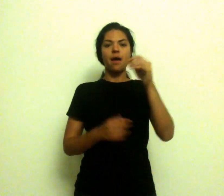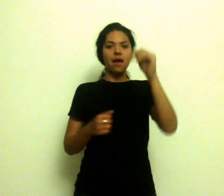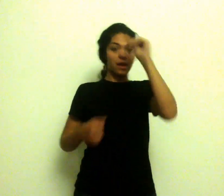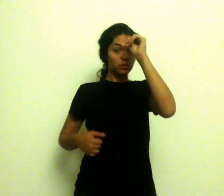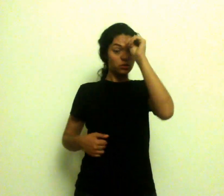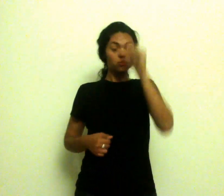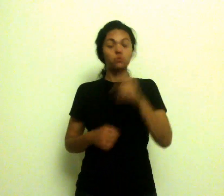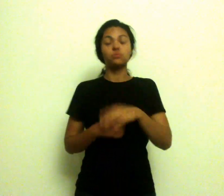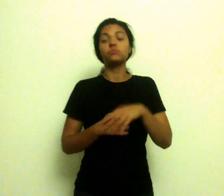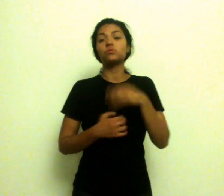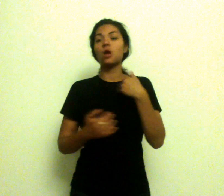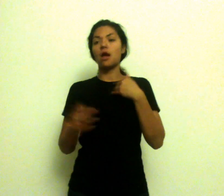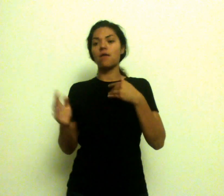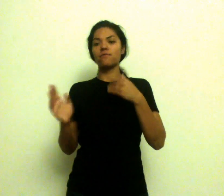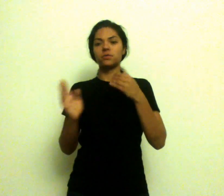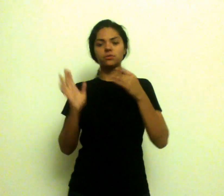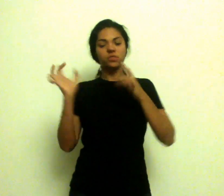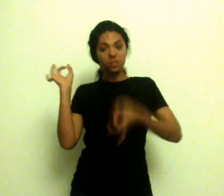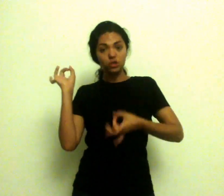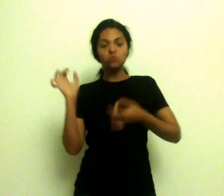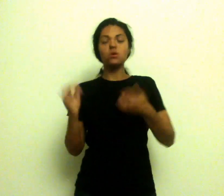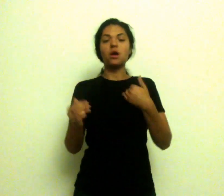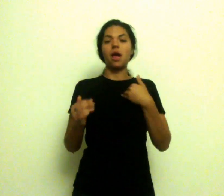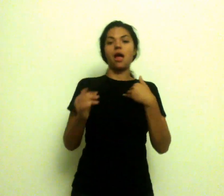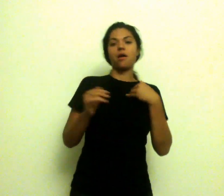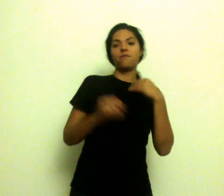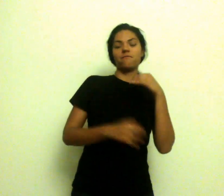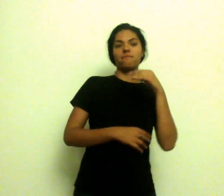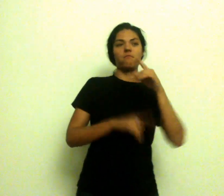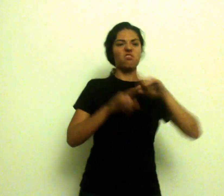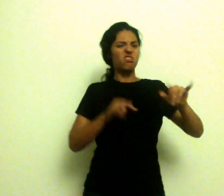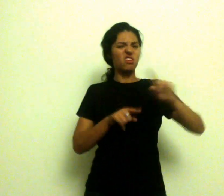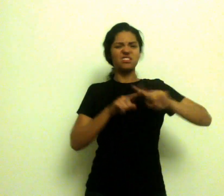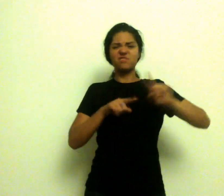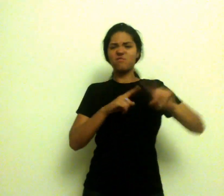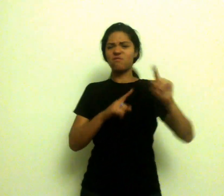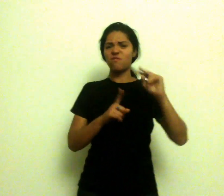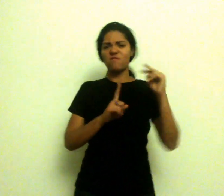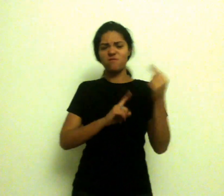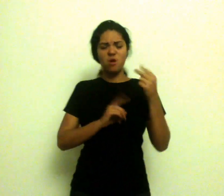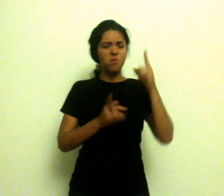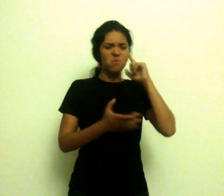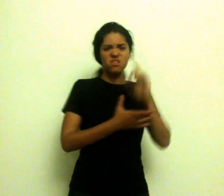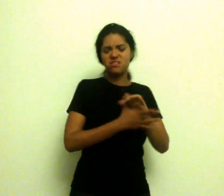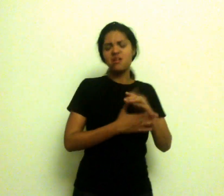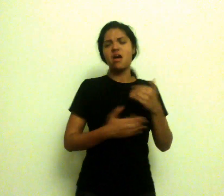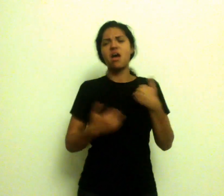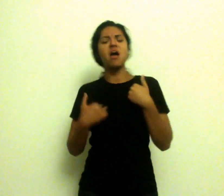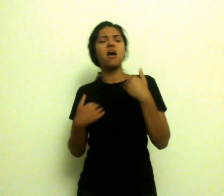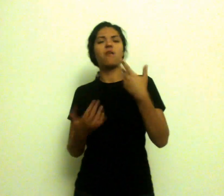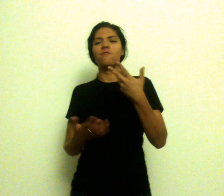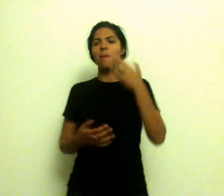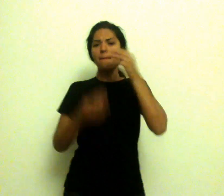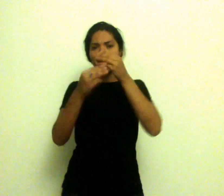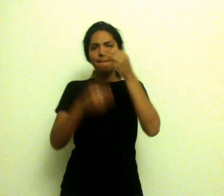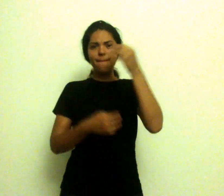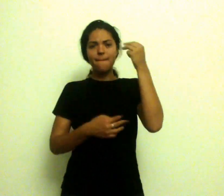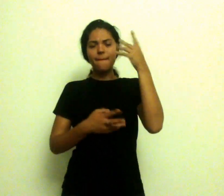Christians, and numerous other small groups of believers, the Baha'is and so on. And you get the feel of a